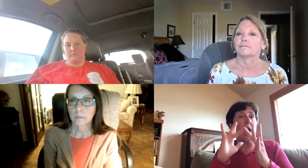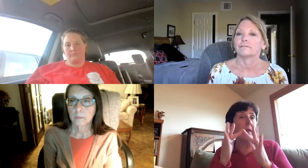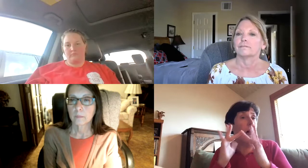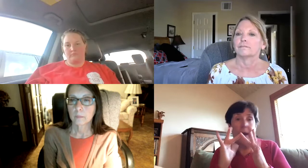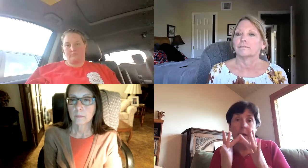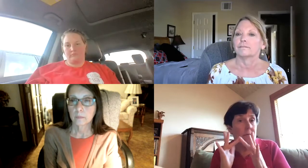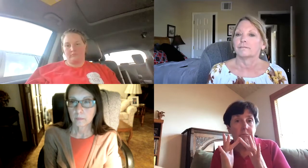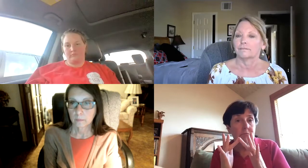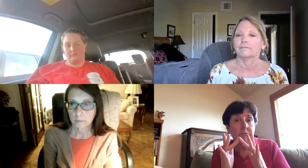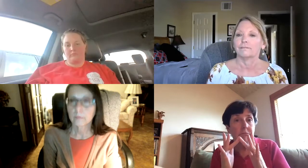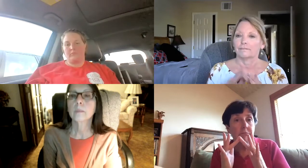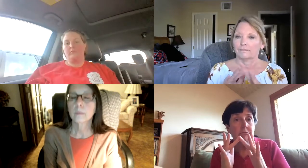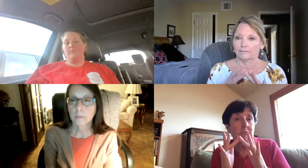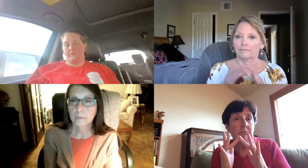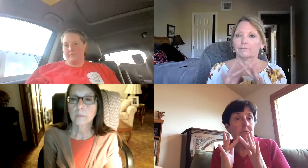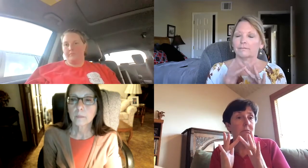learning online,